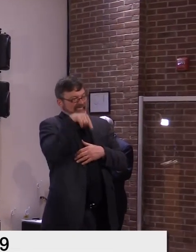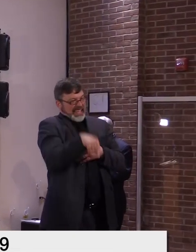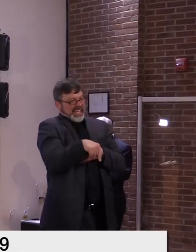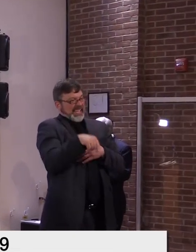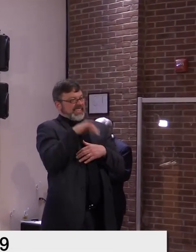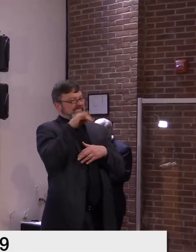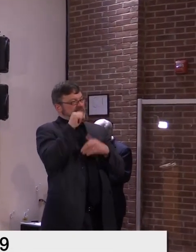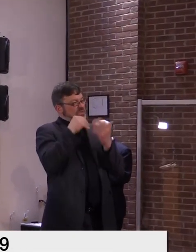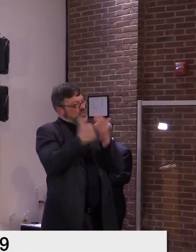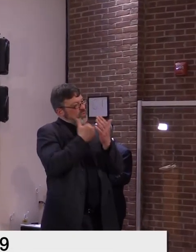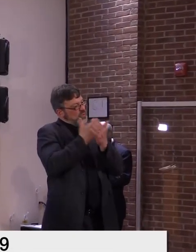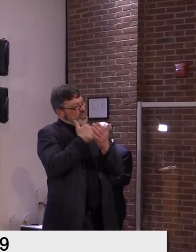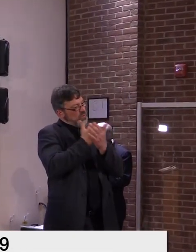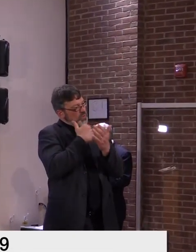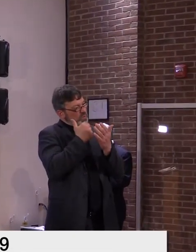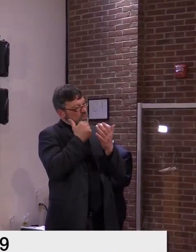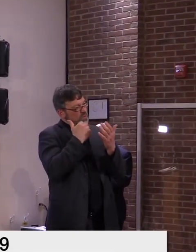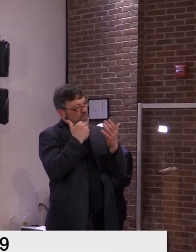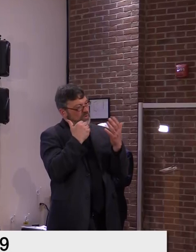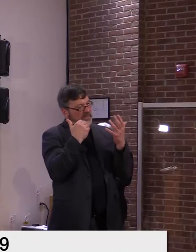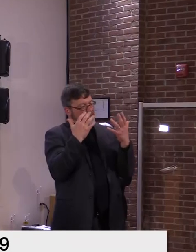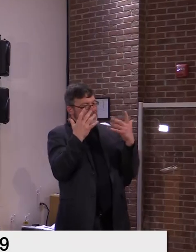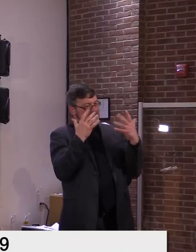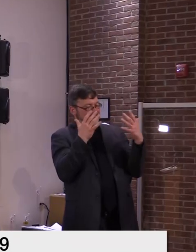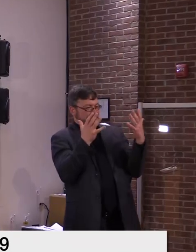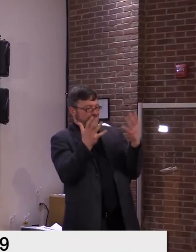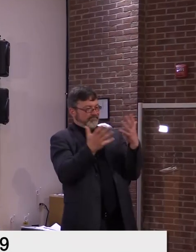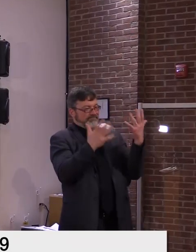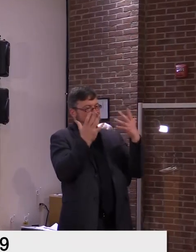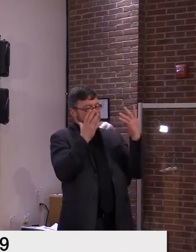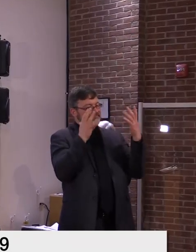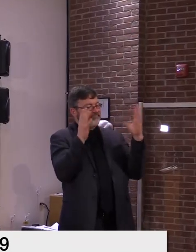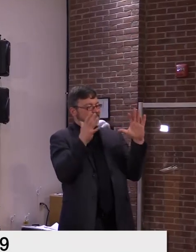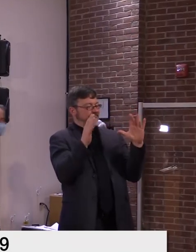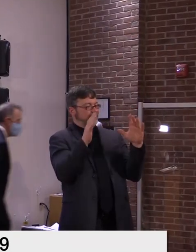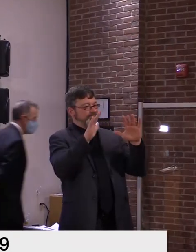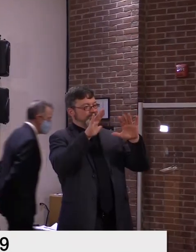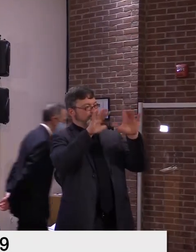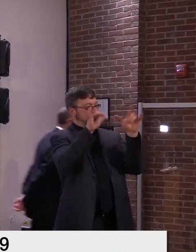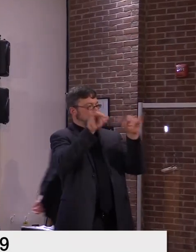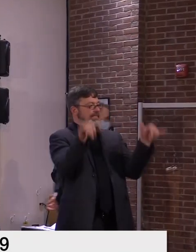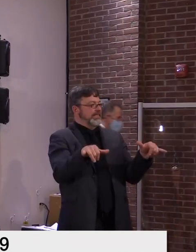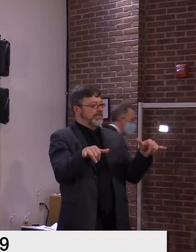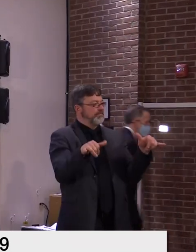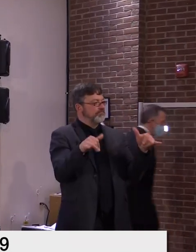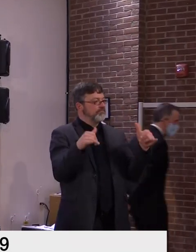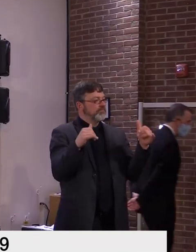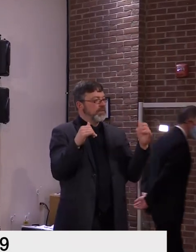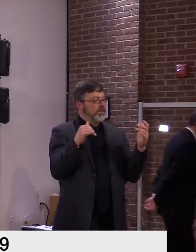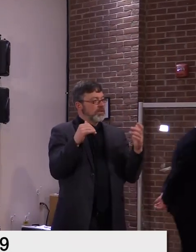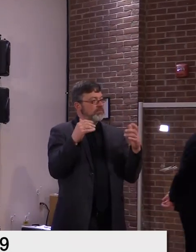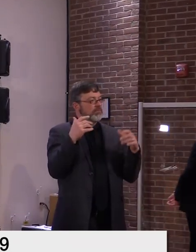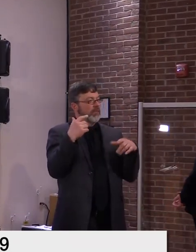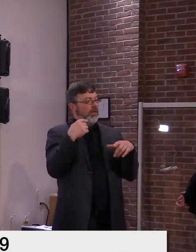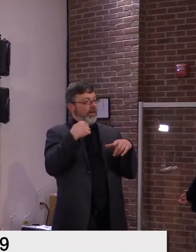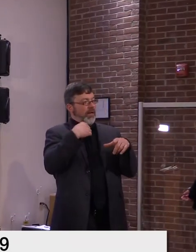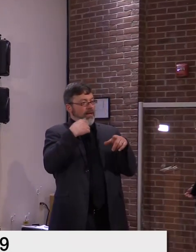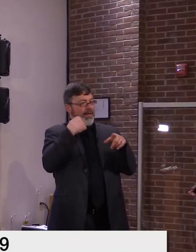You've probably heard from the Biden administration that they do not want to control any such thing